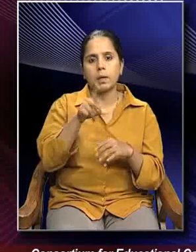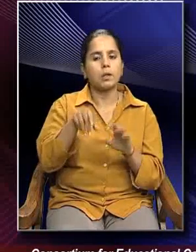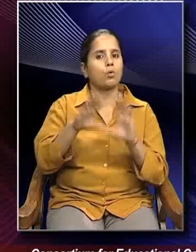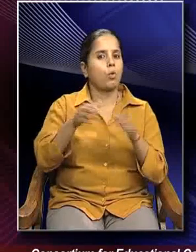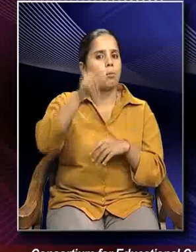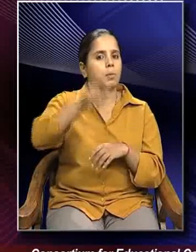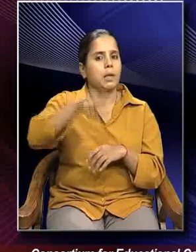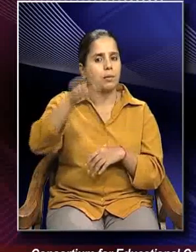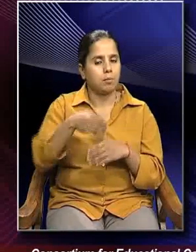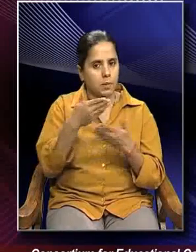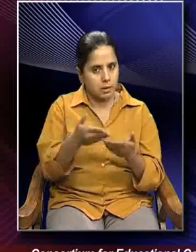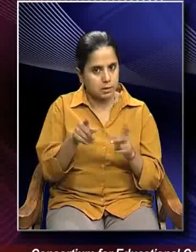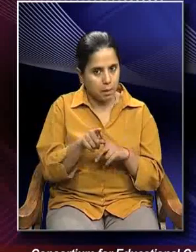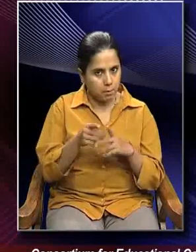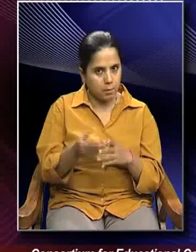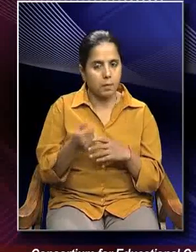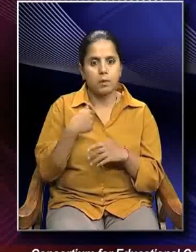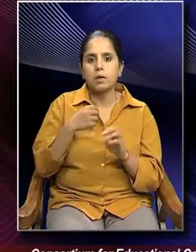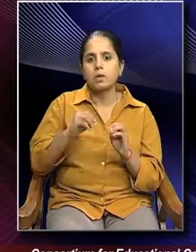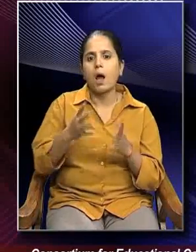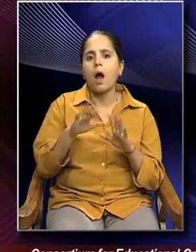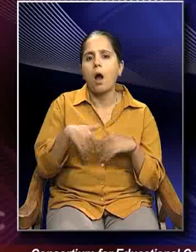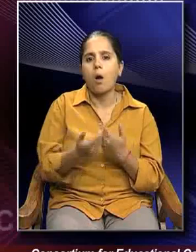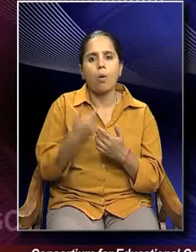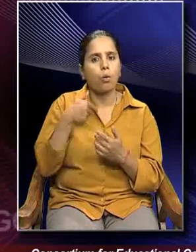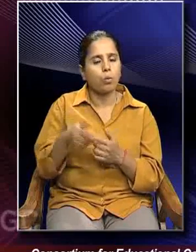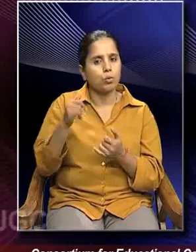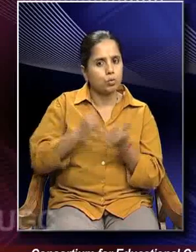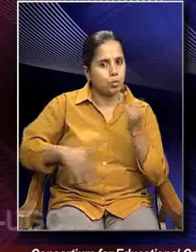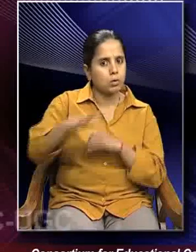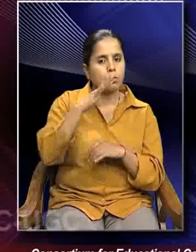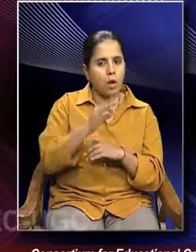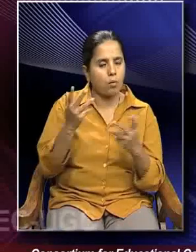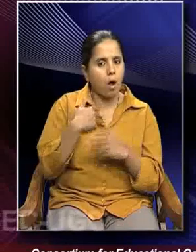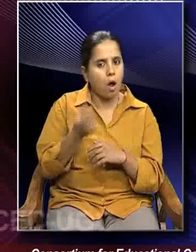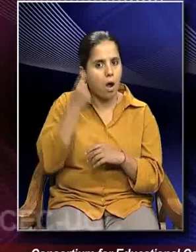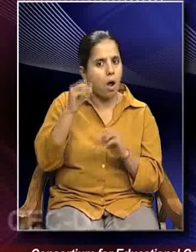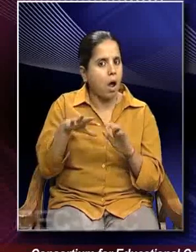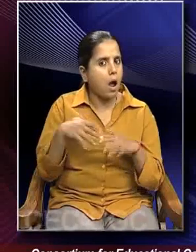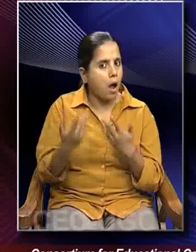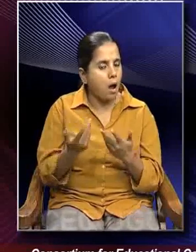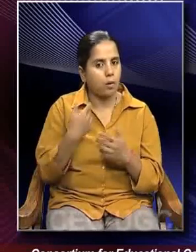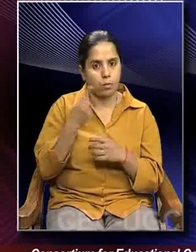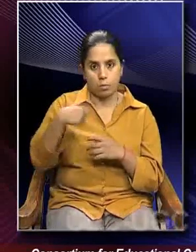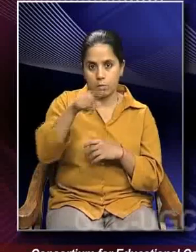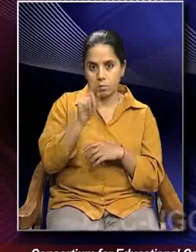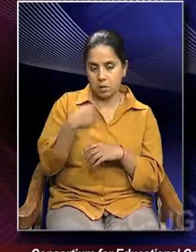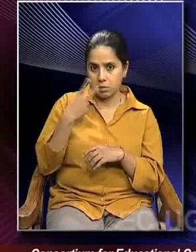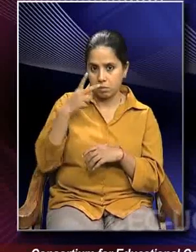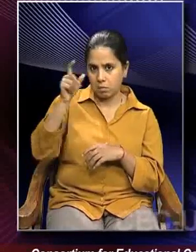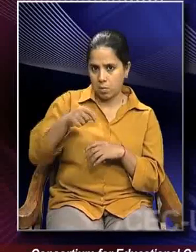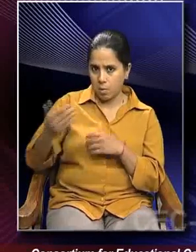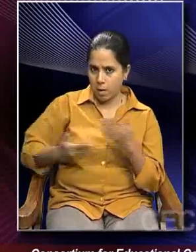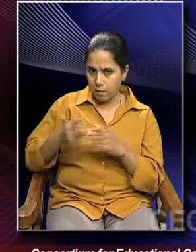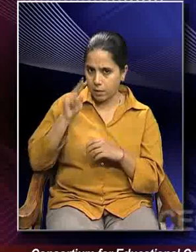of individuals. So how do we start understanding social reality? Do we start by looking into the individual